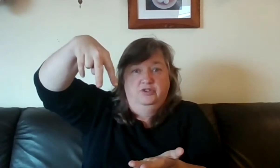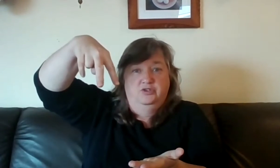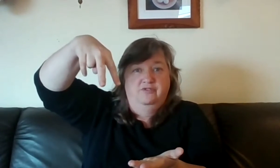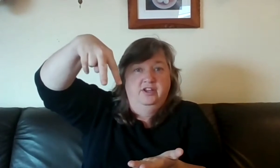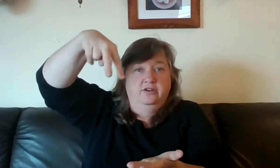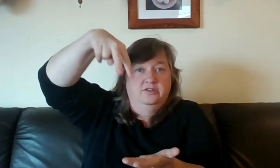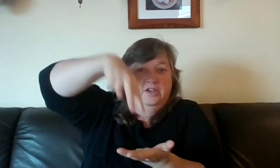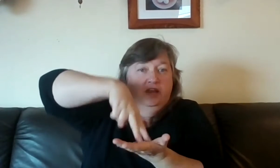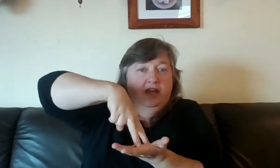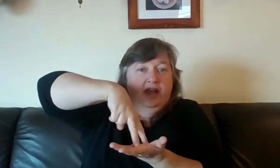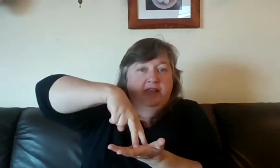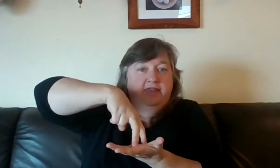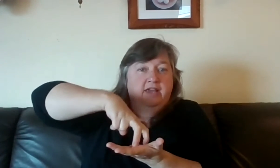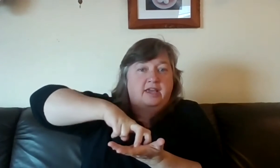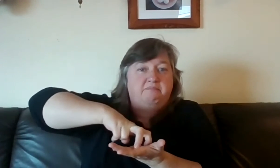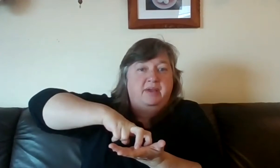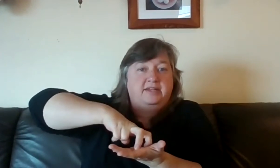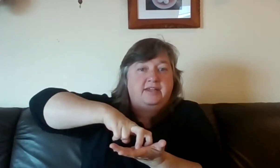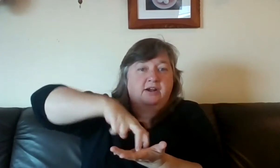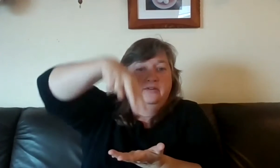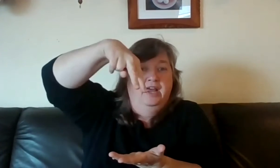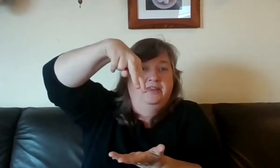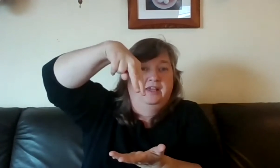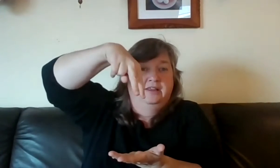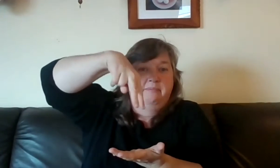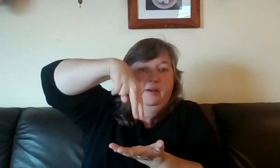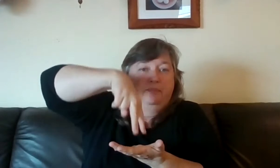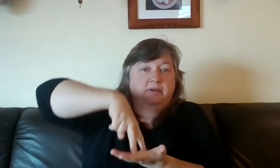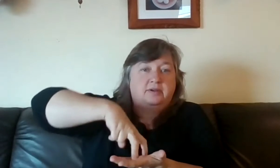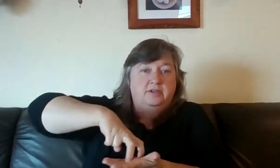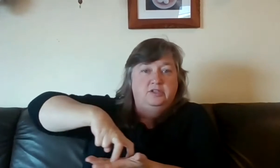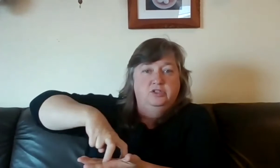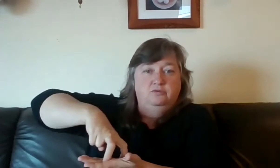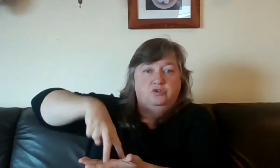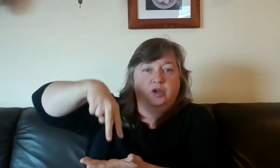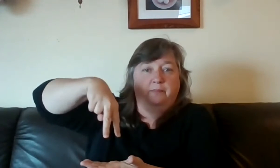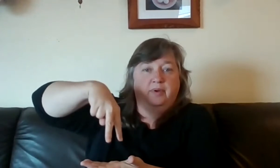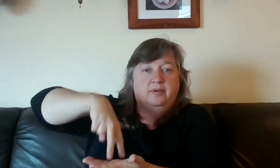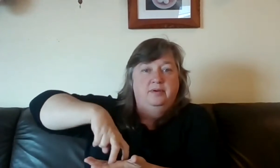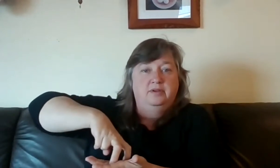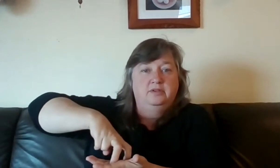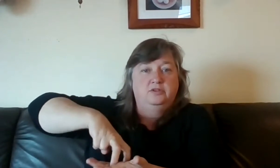two fingers, and they bend down and they leap up. So jump,